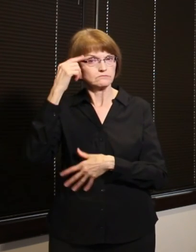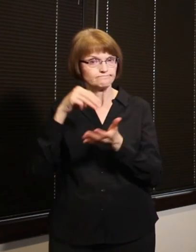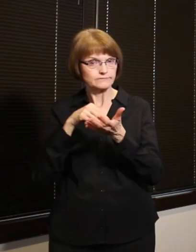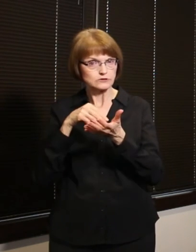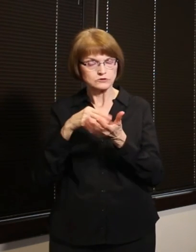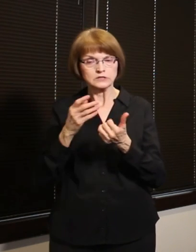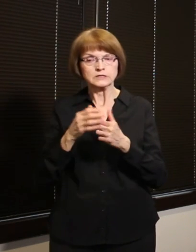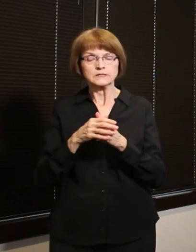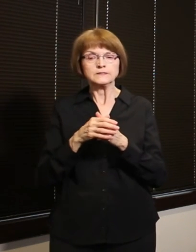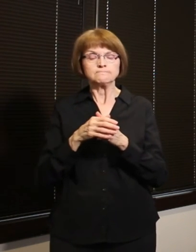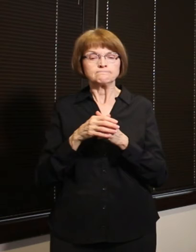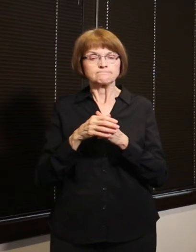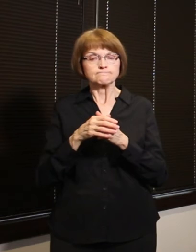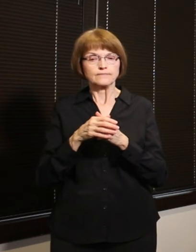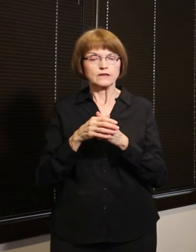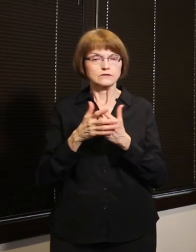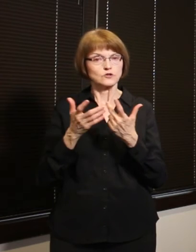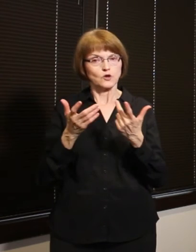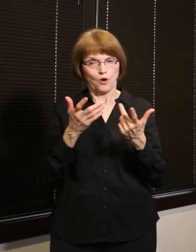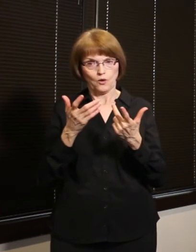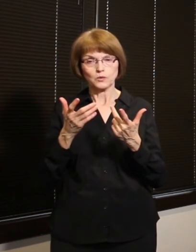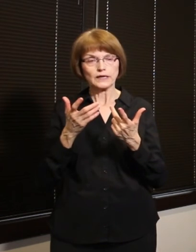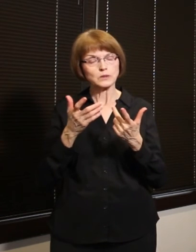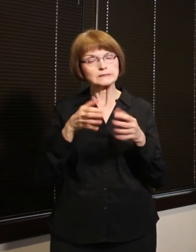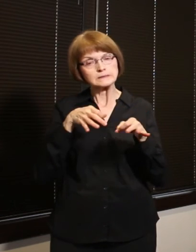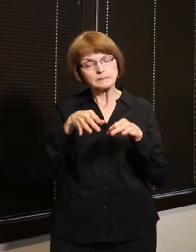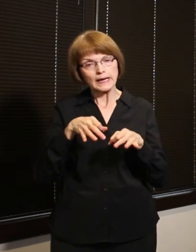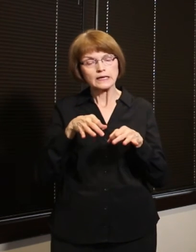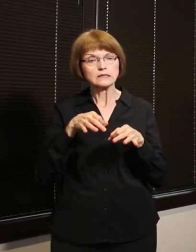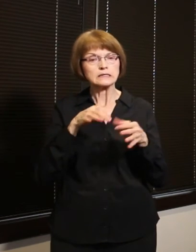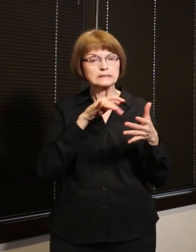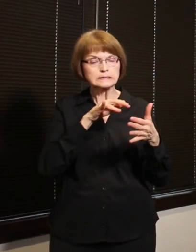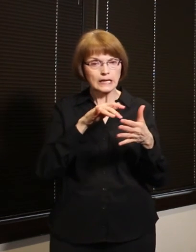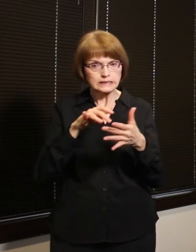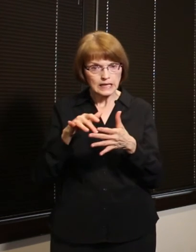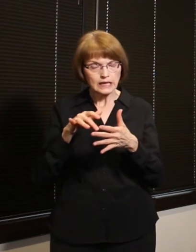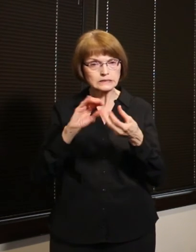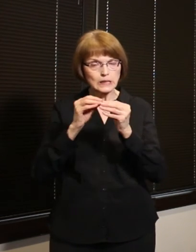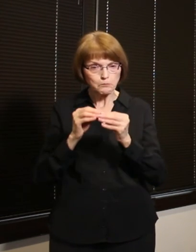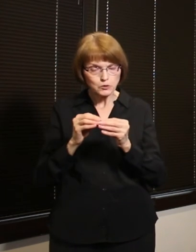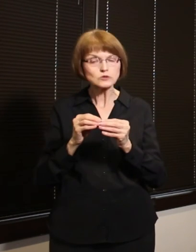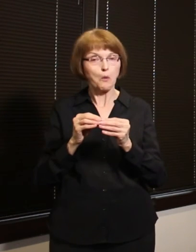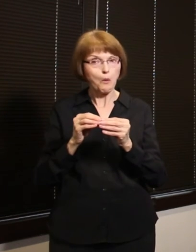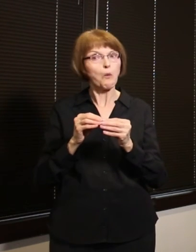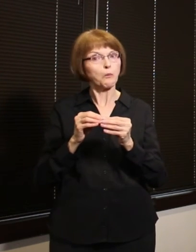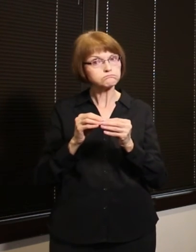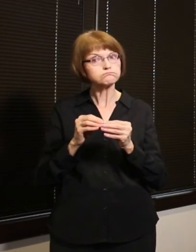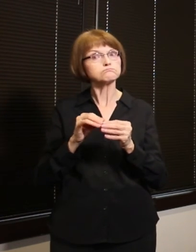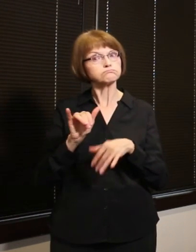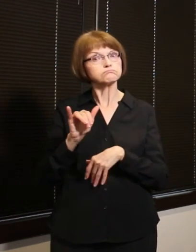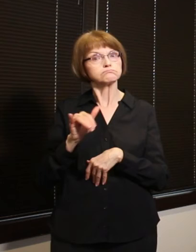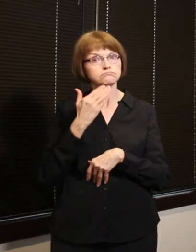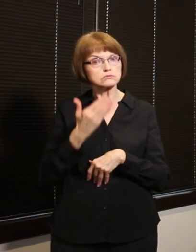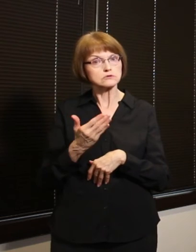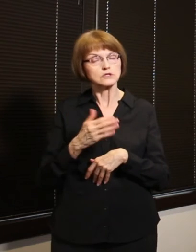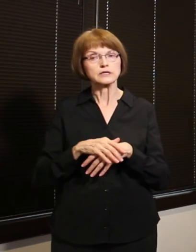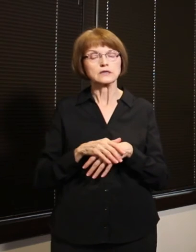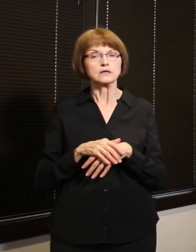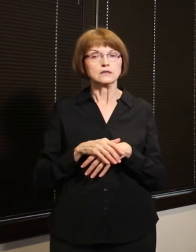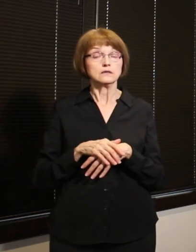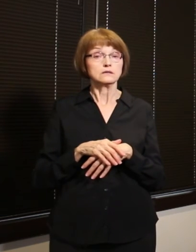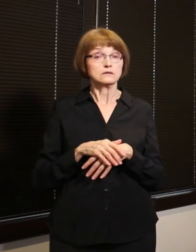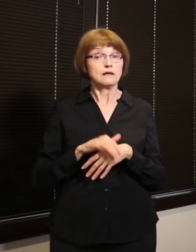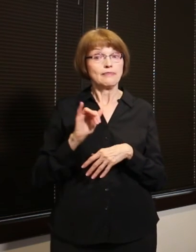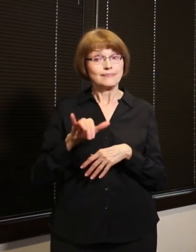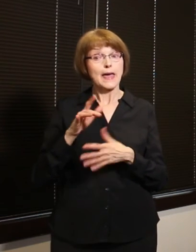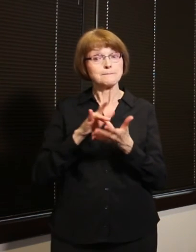talking about some of the outcomes from those studies, and they were very promising. And so it's another useful